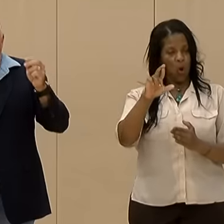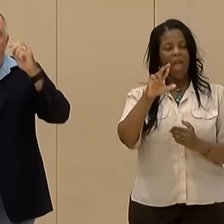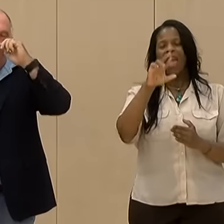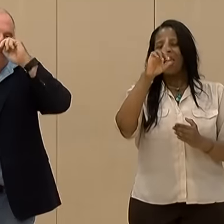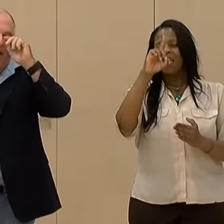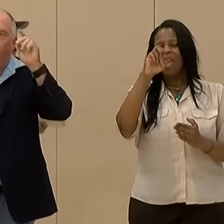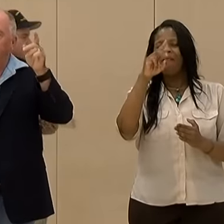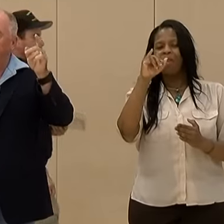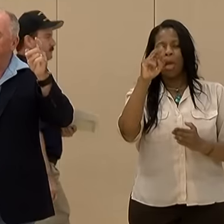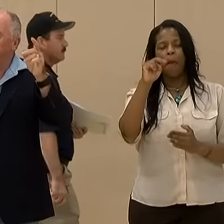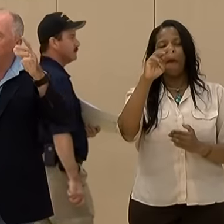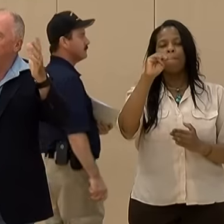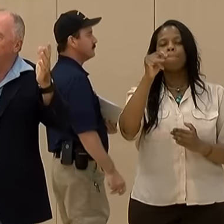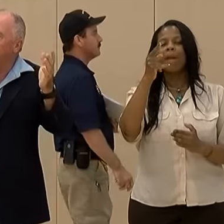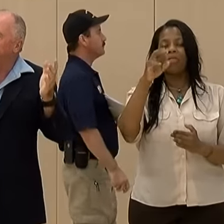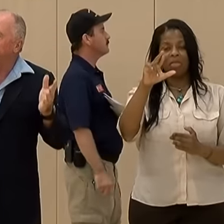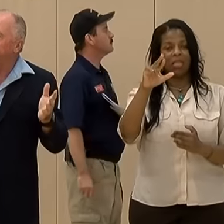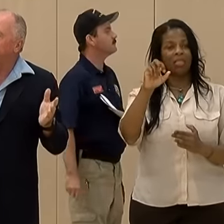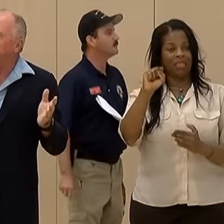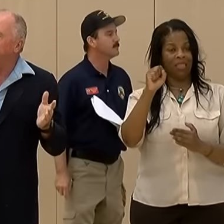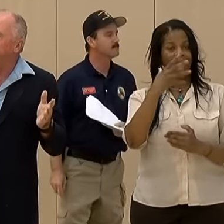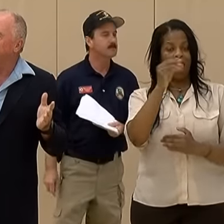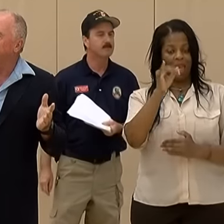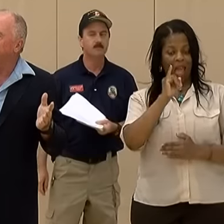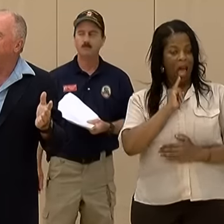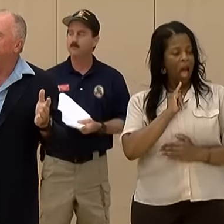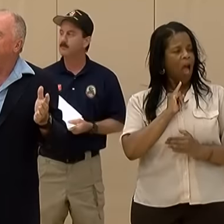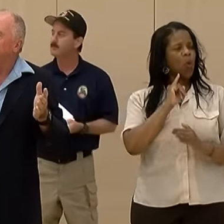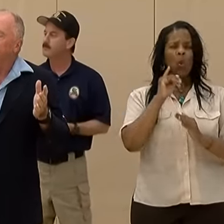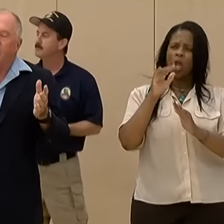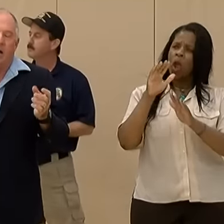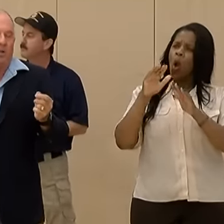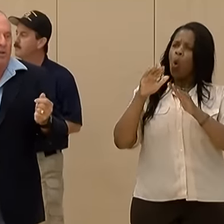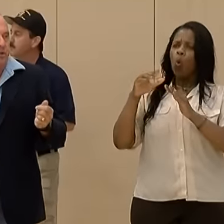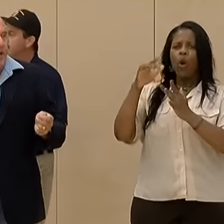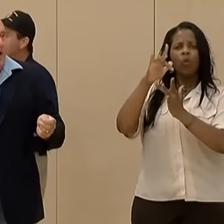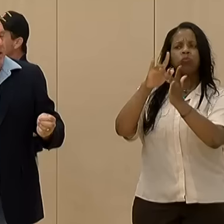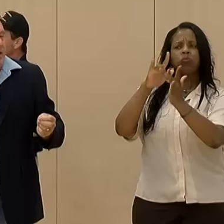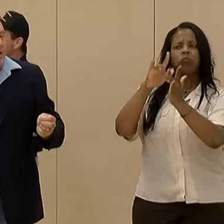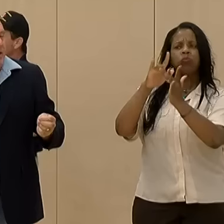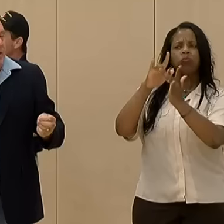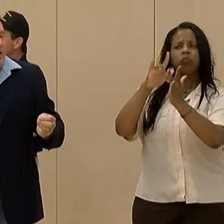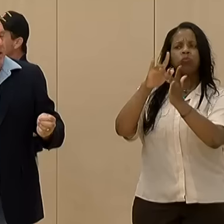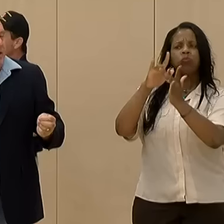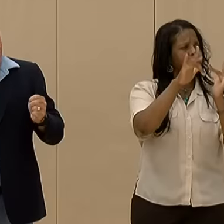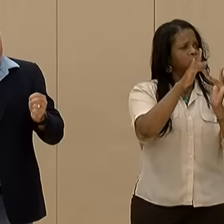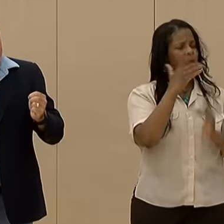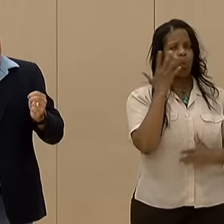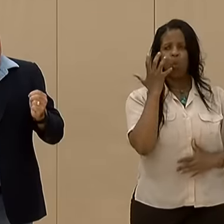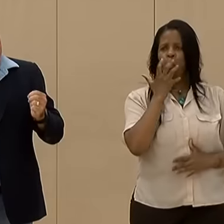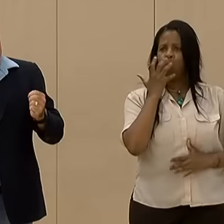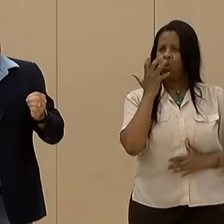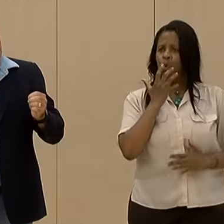and we went out and toured various areas of the fire, looked at